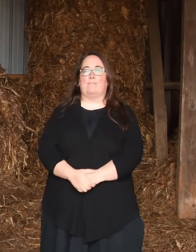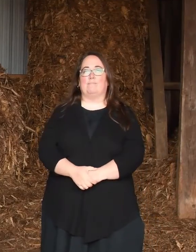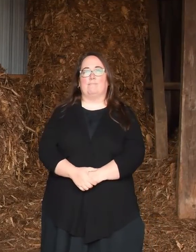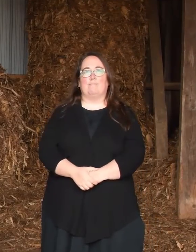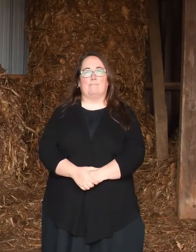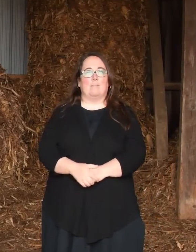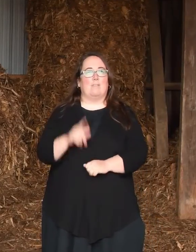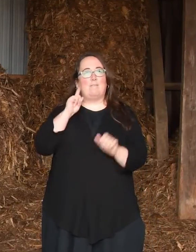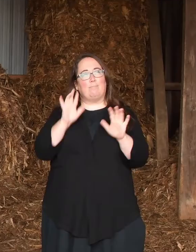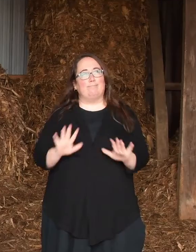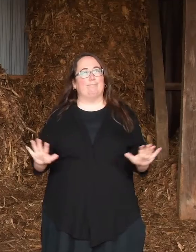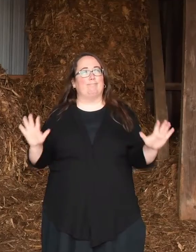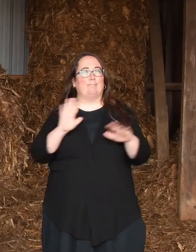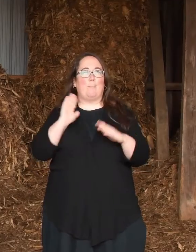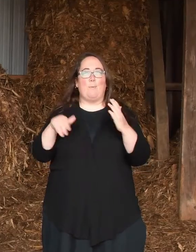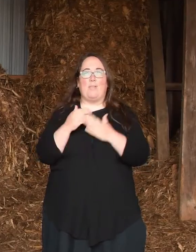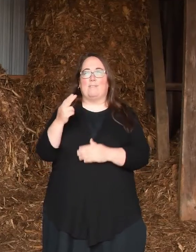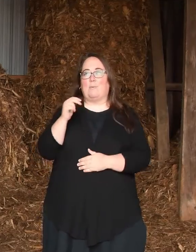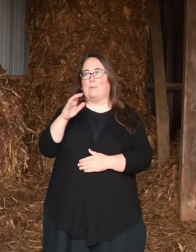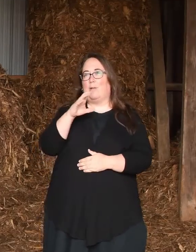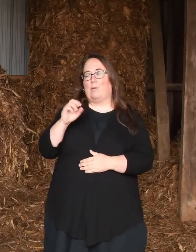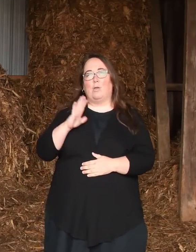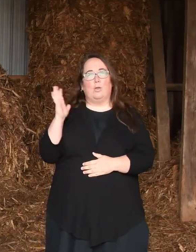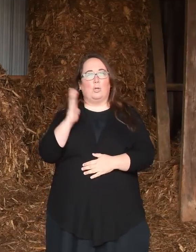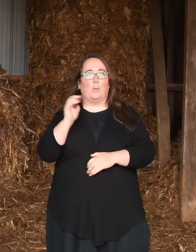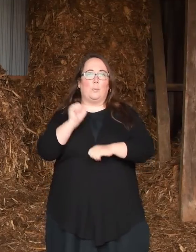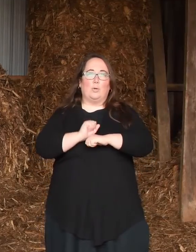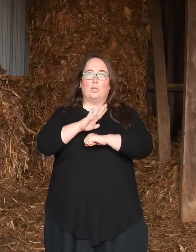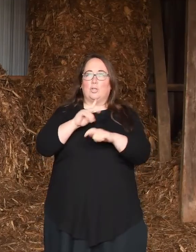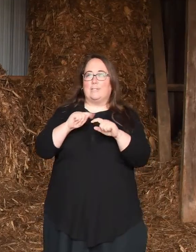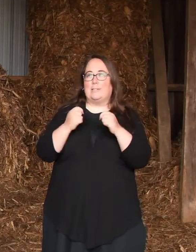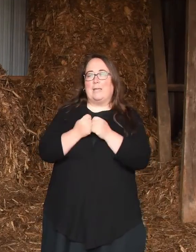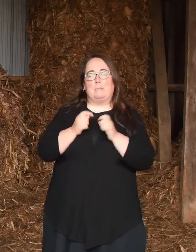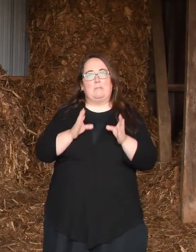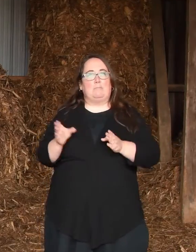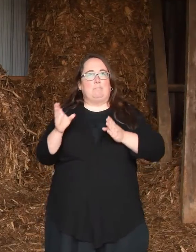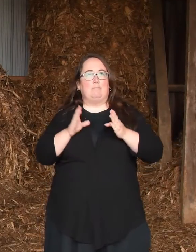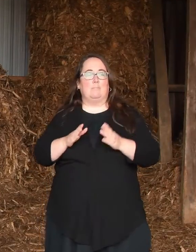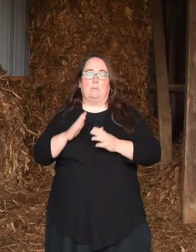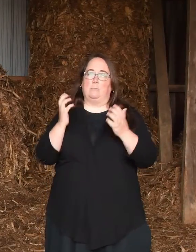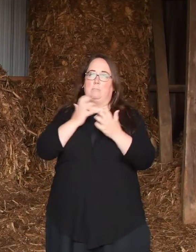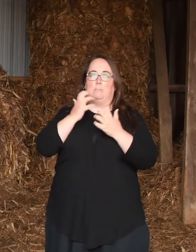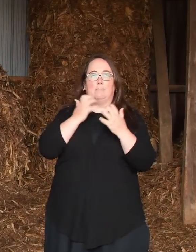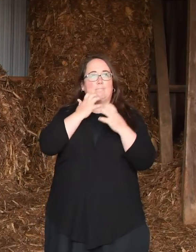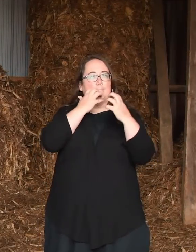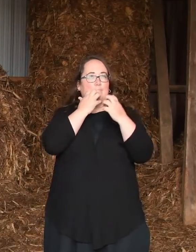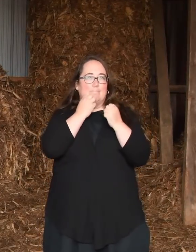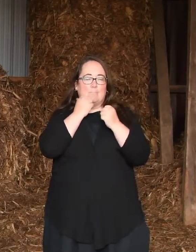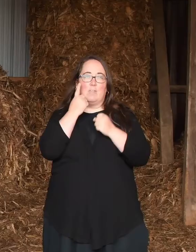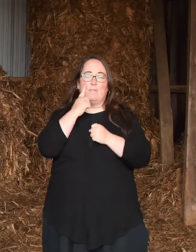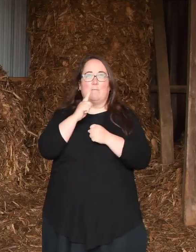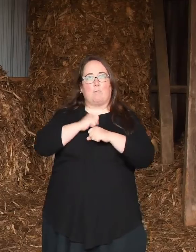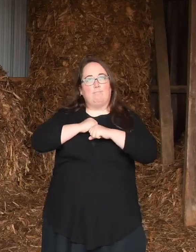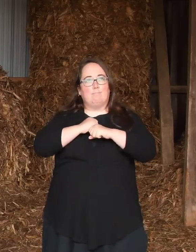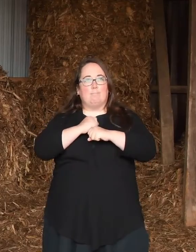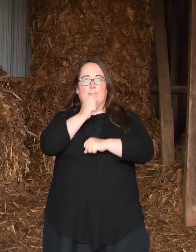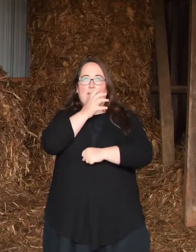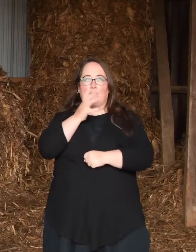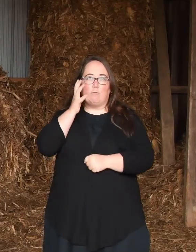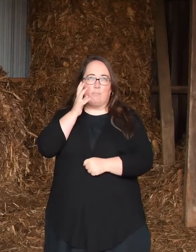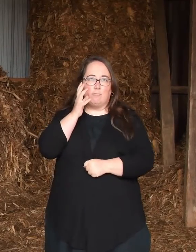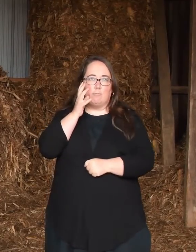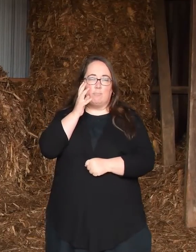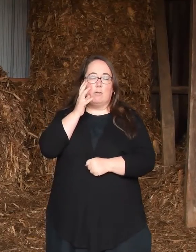throughout all of Howard County. The work that you and your team do has been invaluable when it comes to agriculture, when it comes